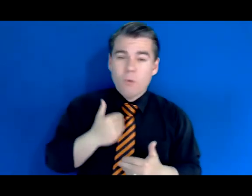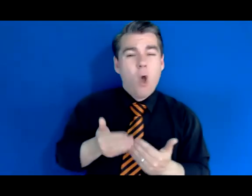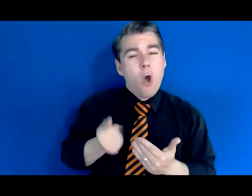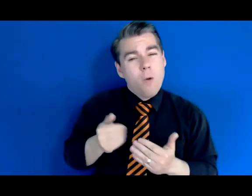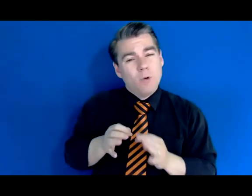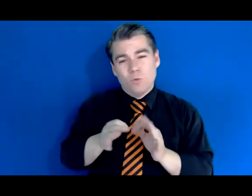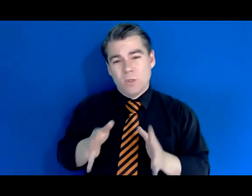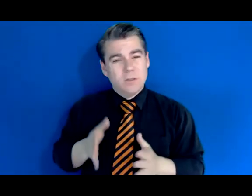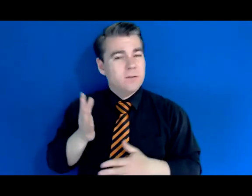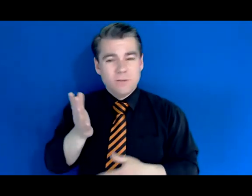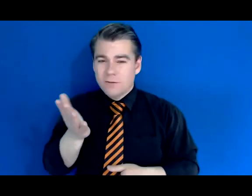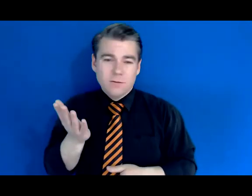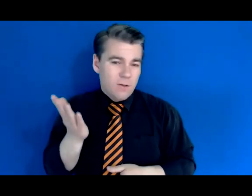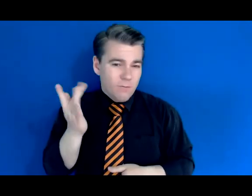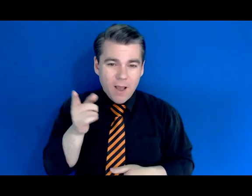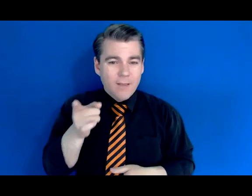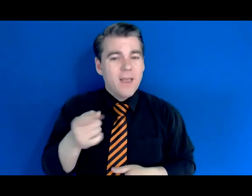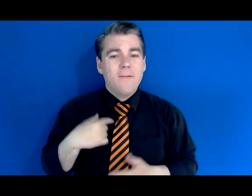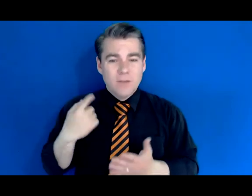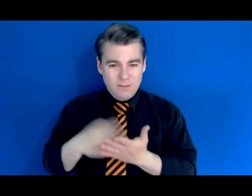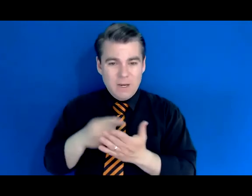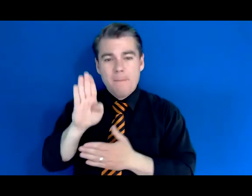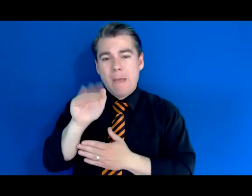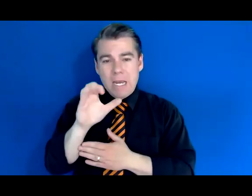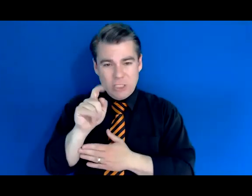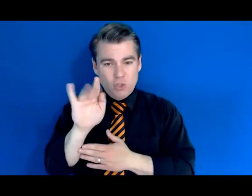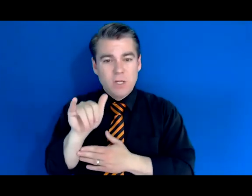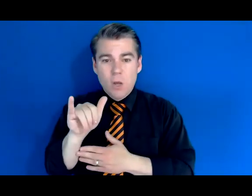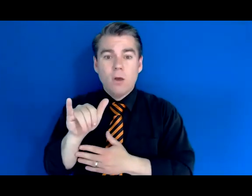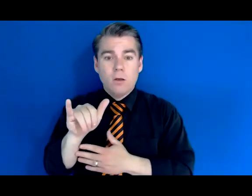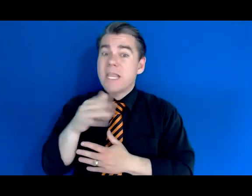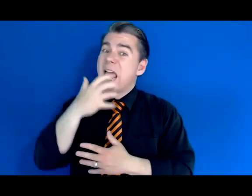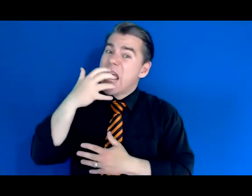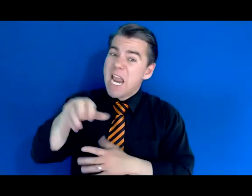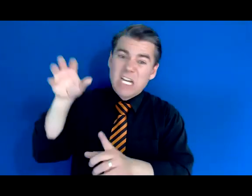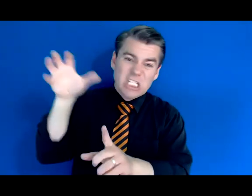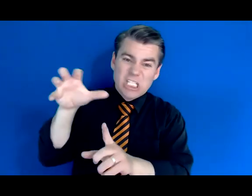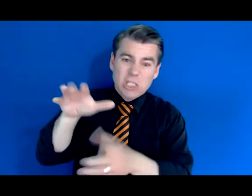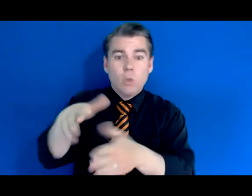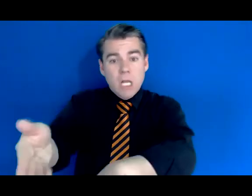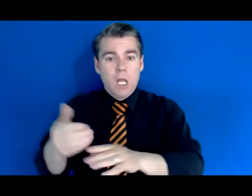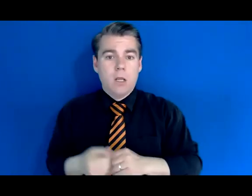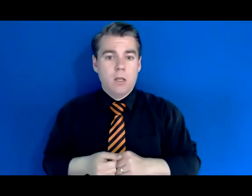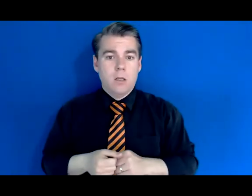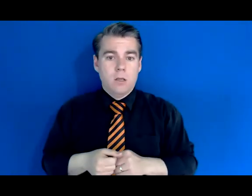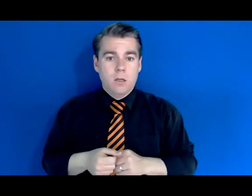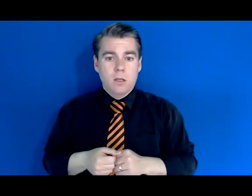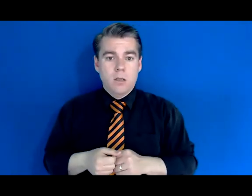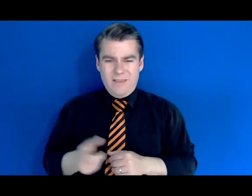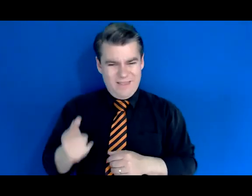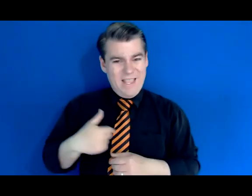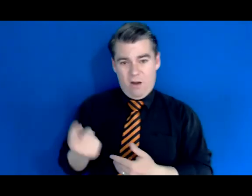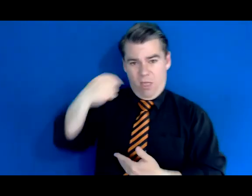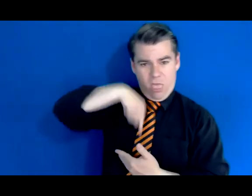undoubtedly be moments when the bacteria will die from the heat, and this isn't even considered the stomach acid and bile before